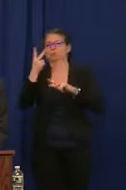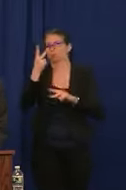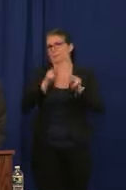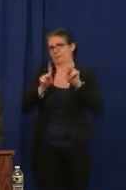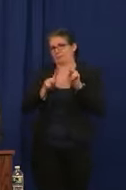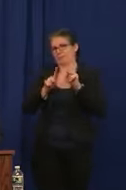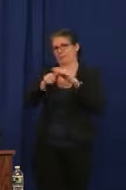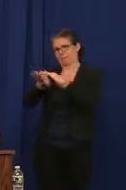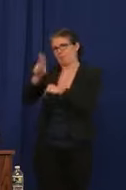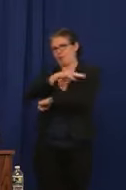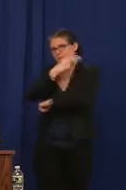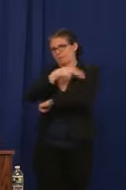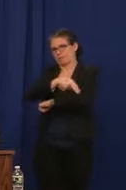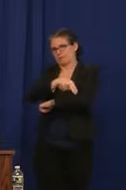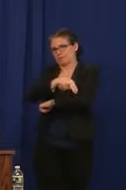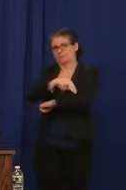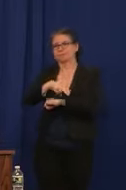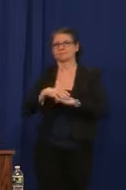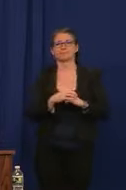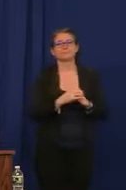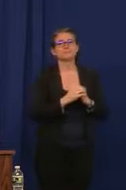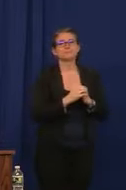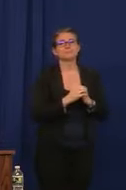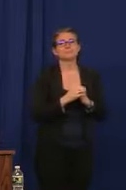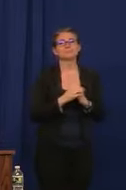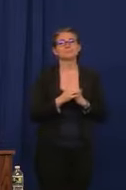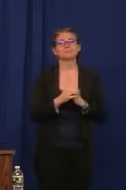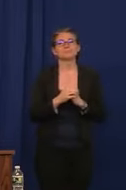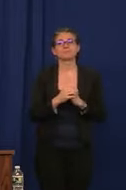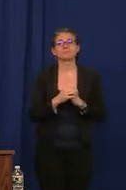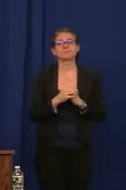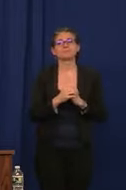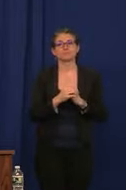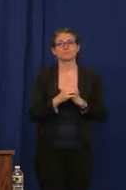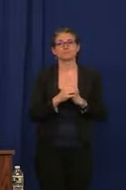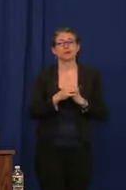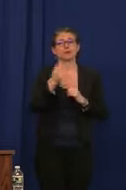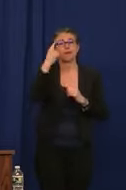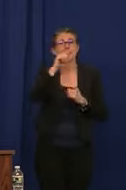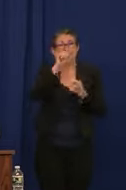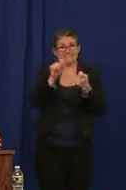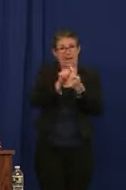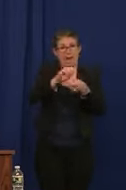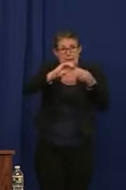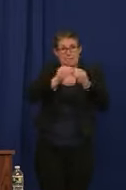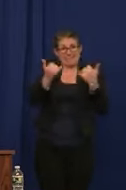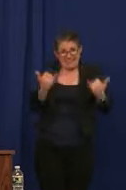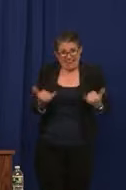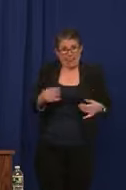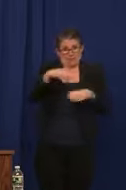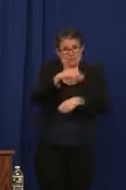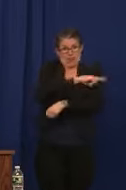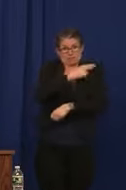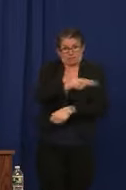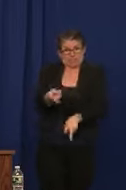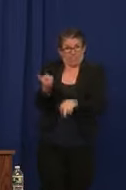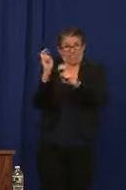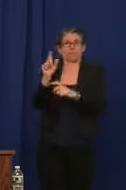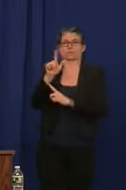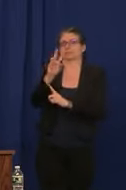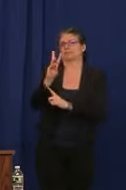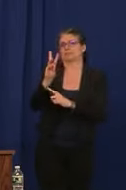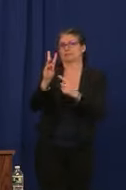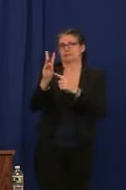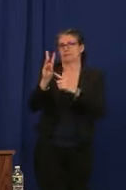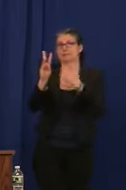26 individuals across the state who are hospitalized for COVID-19 in regular hospital beds, and